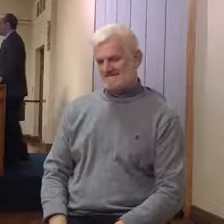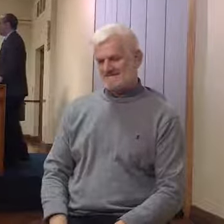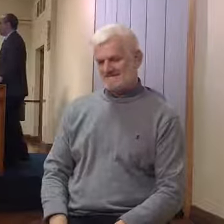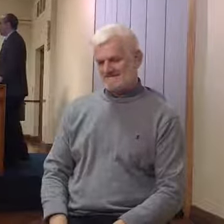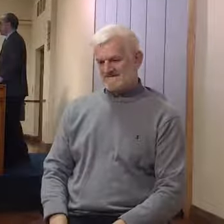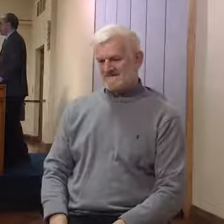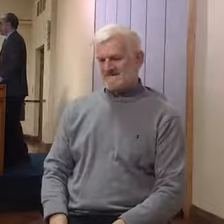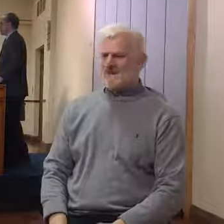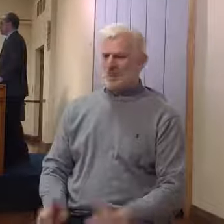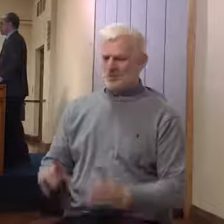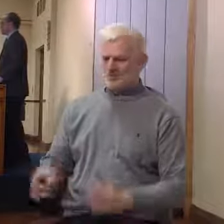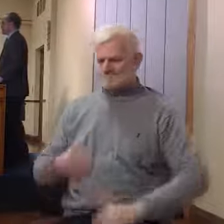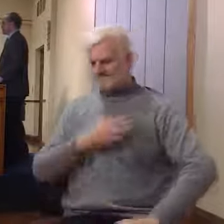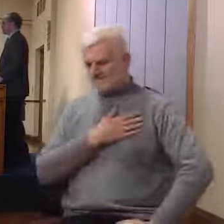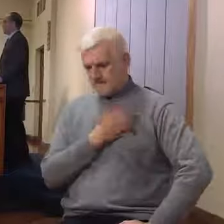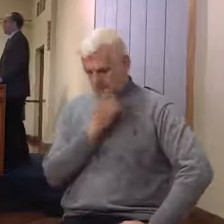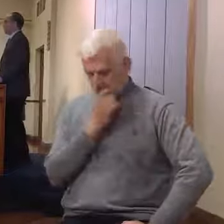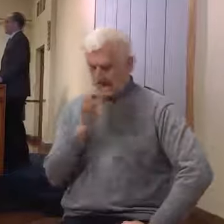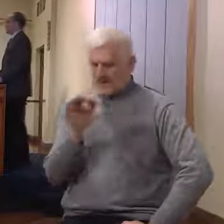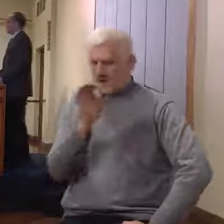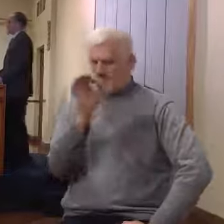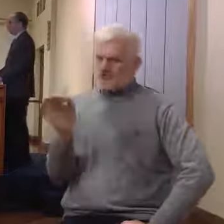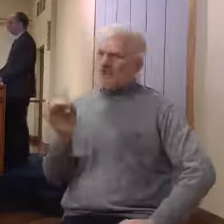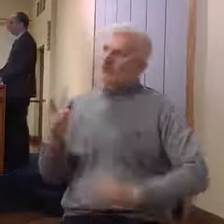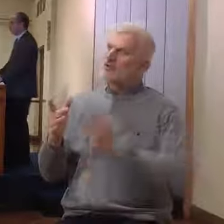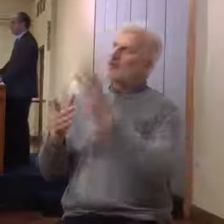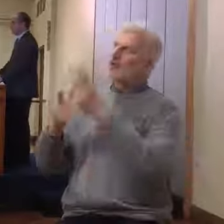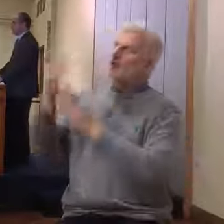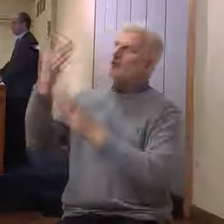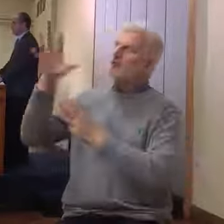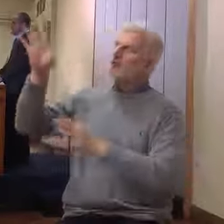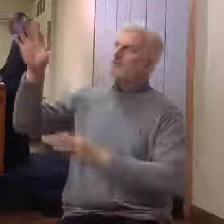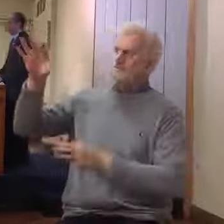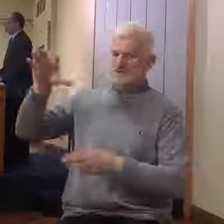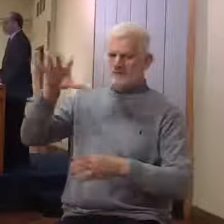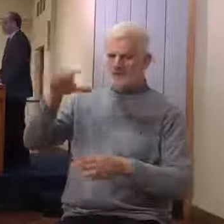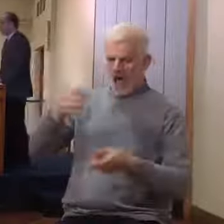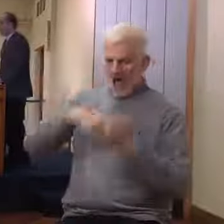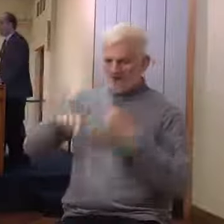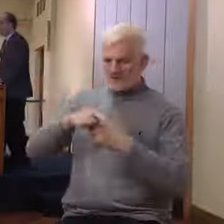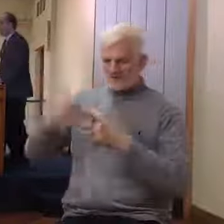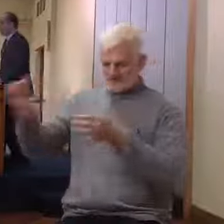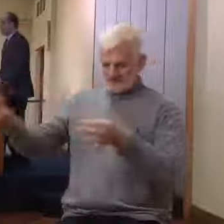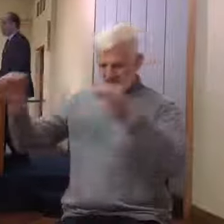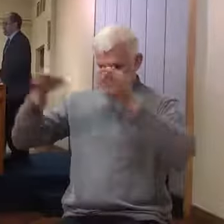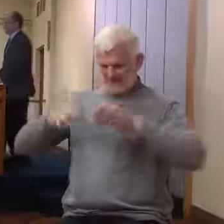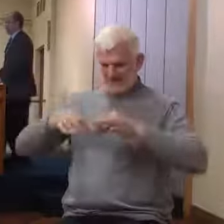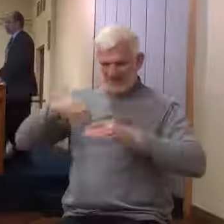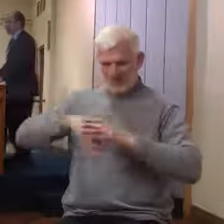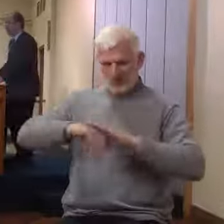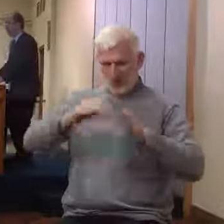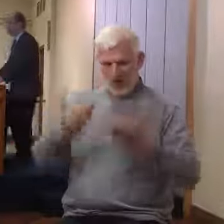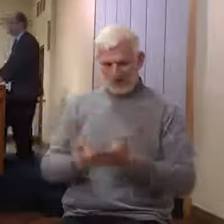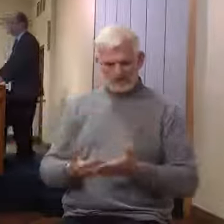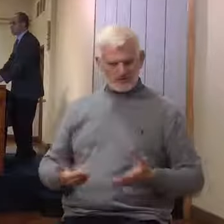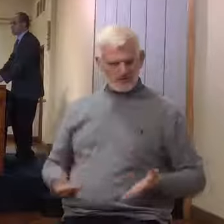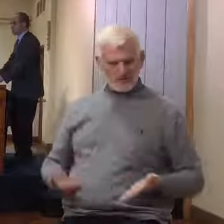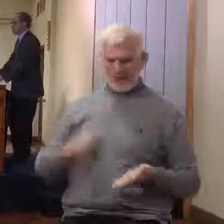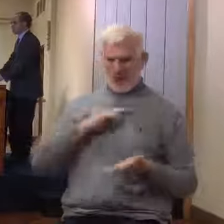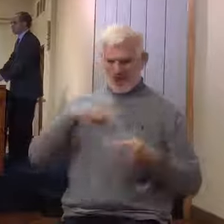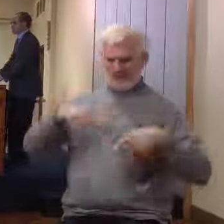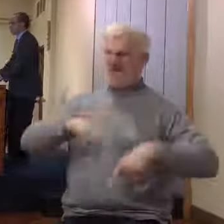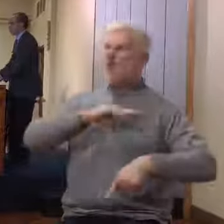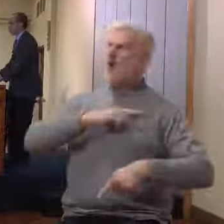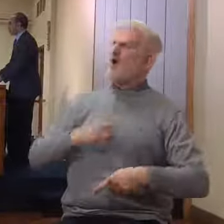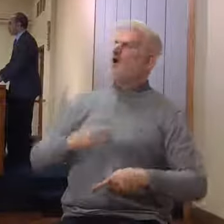us into this world? And this is very important. Our mandate is not